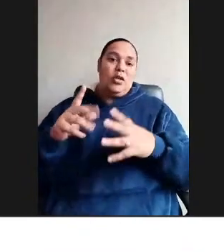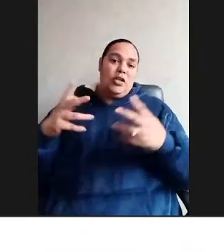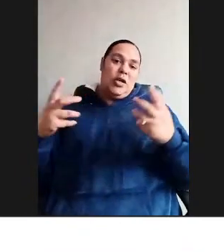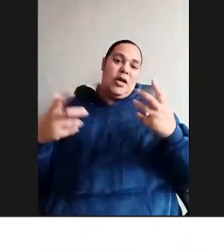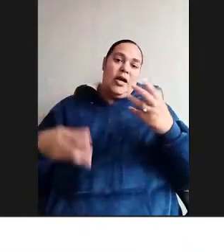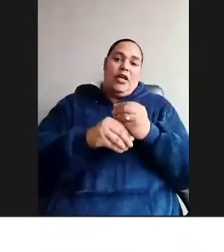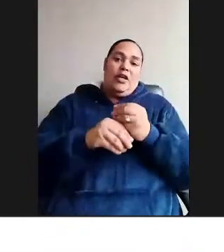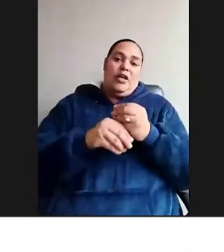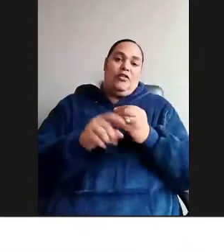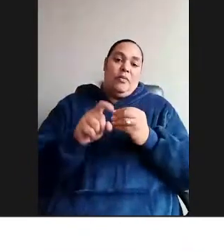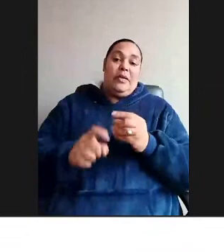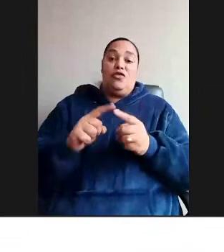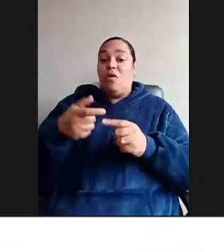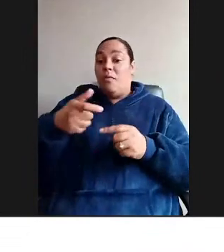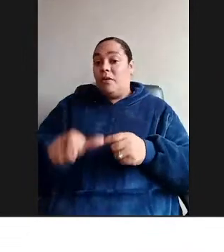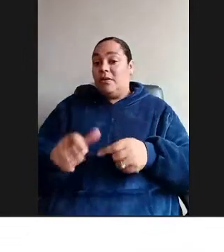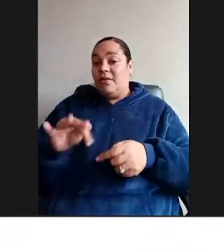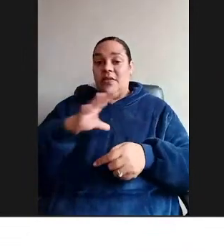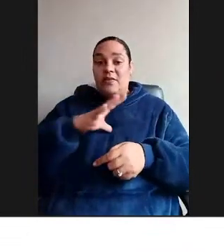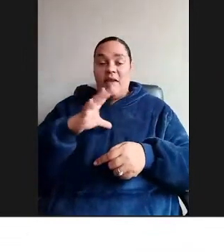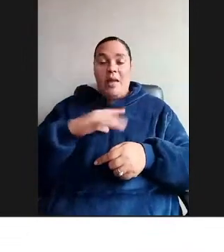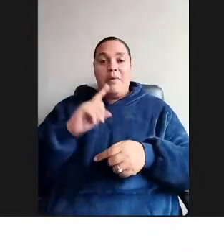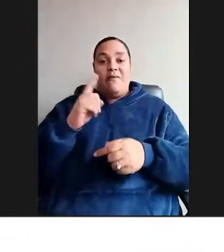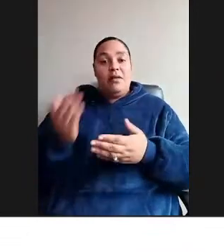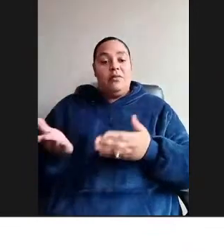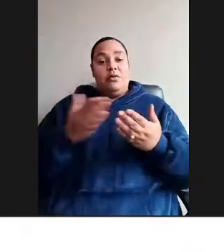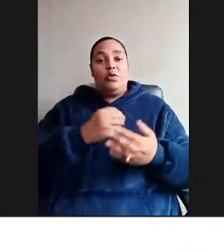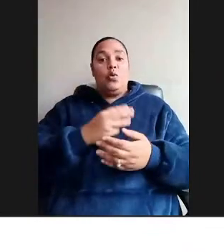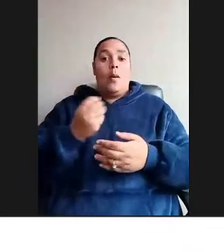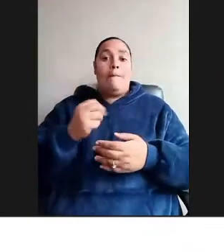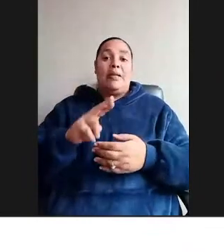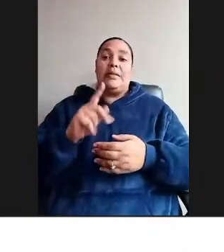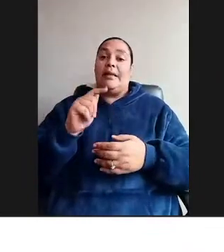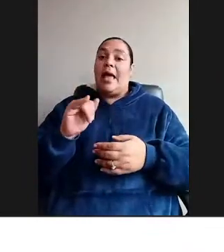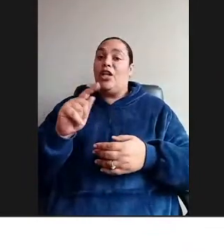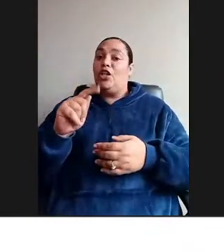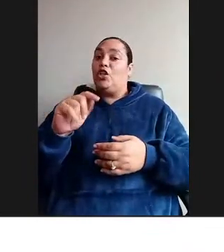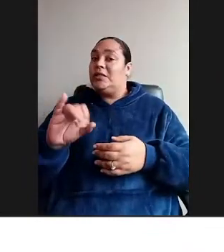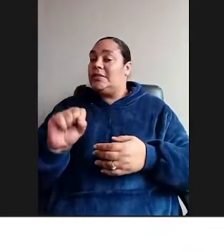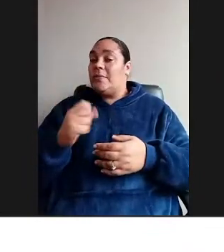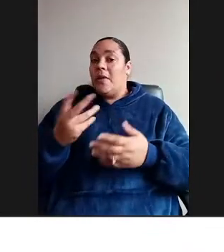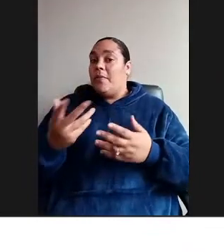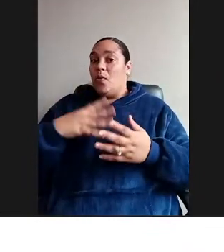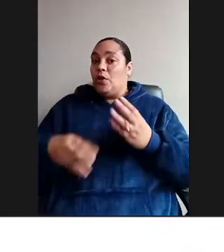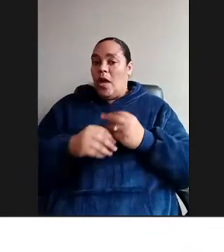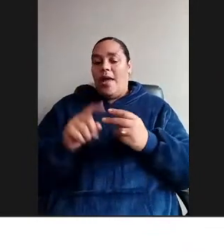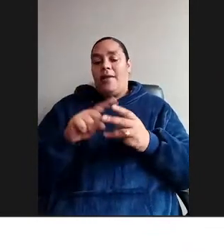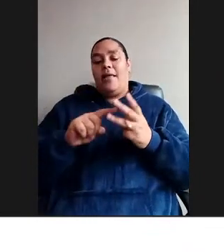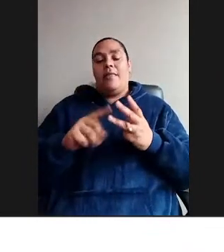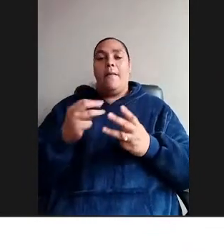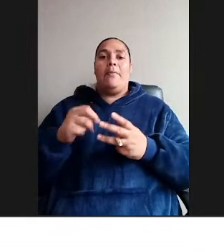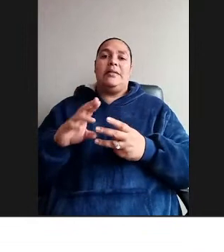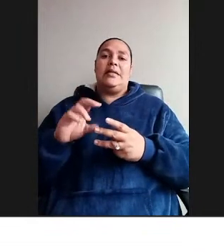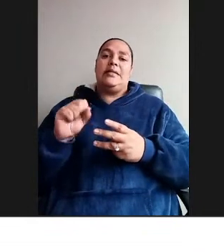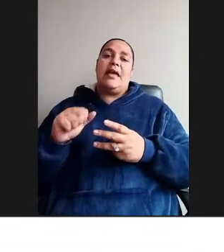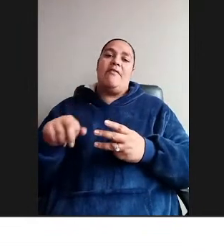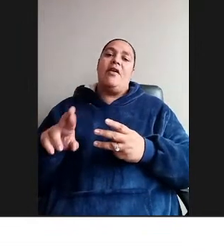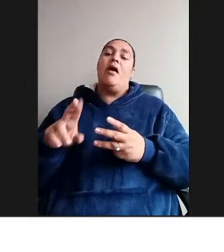Chairperson, if it's in order, I'm first going to hand over to Mr. Titus if he has anything to add, and then to Mr. Skriker, who will then also